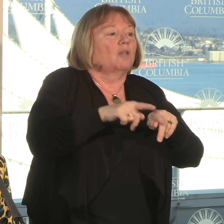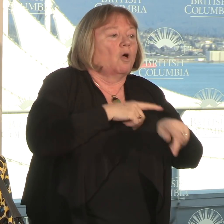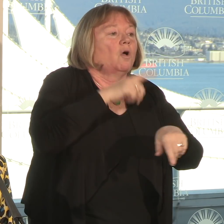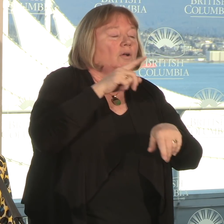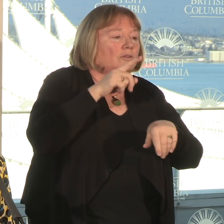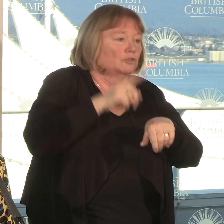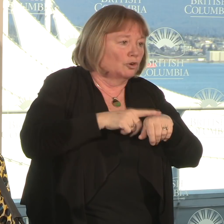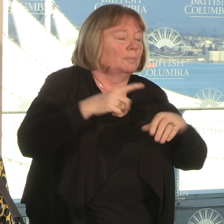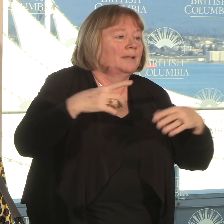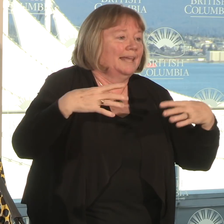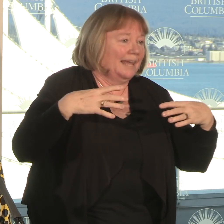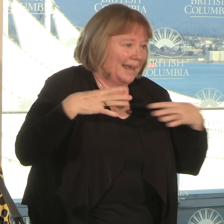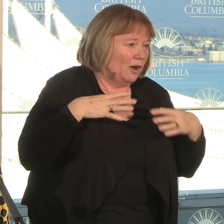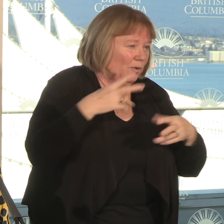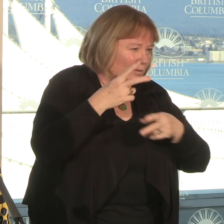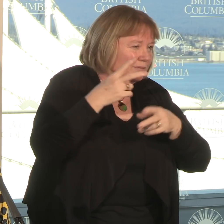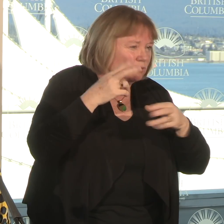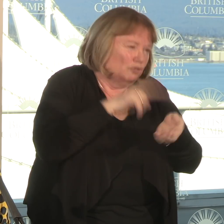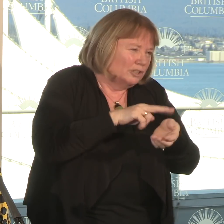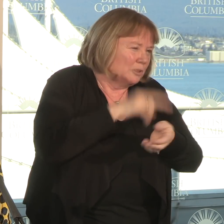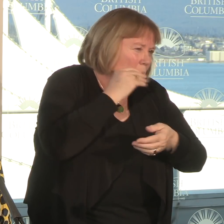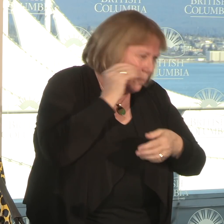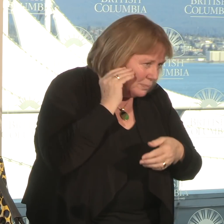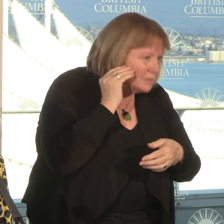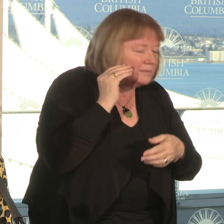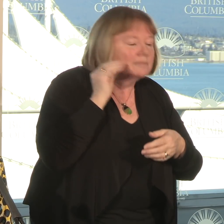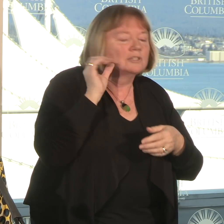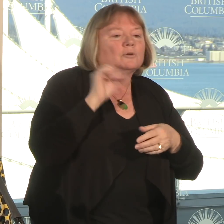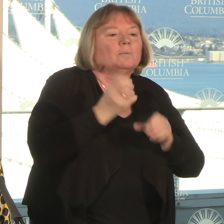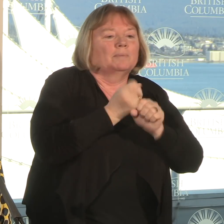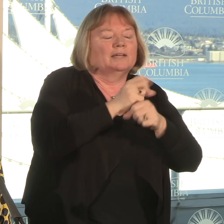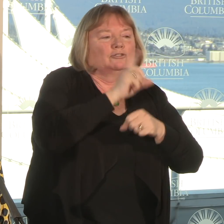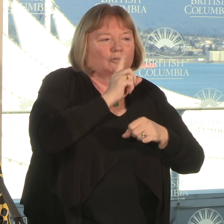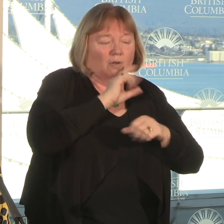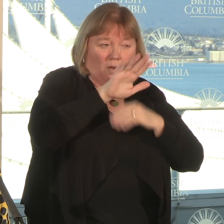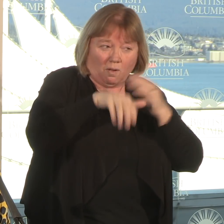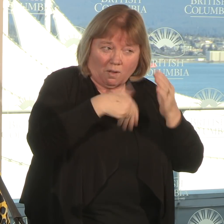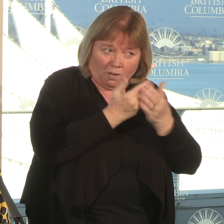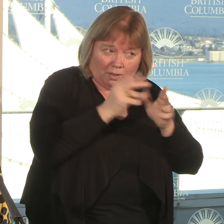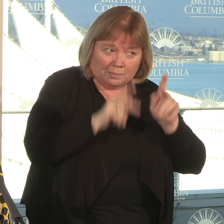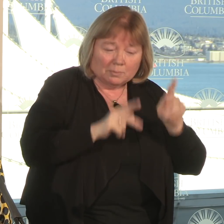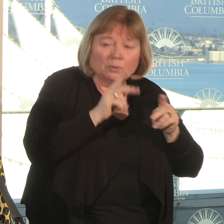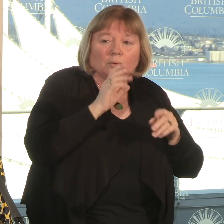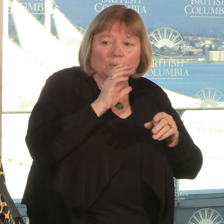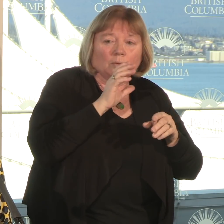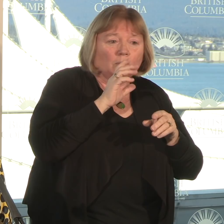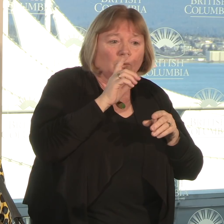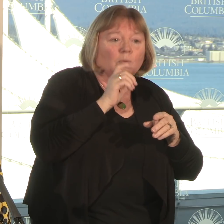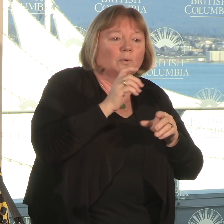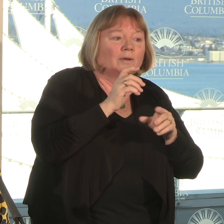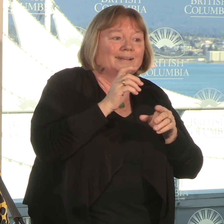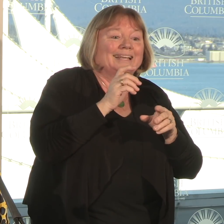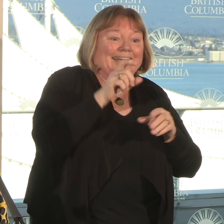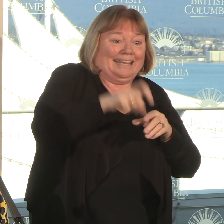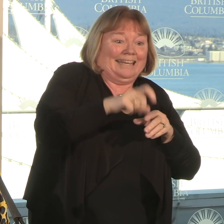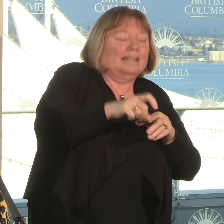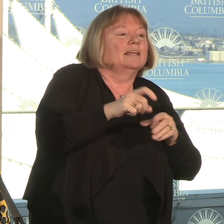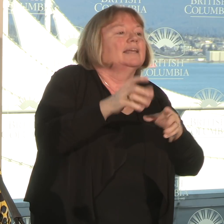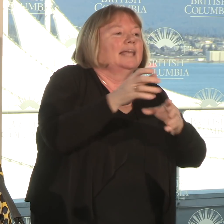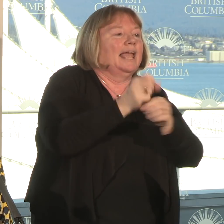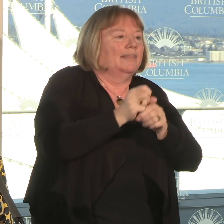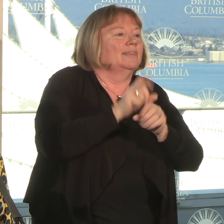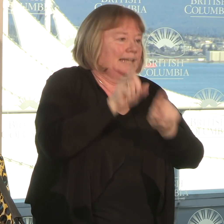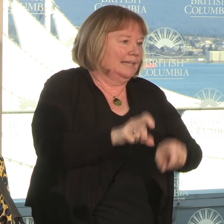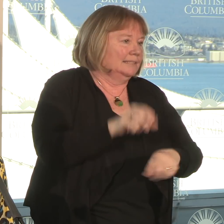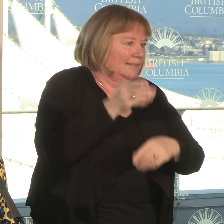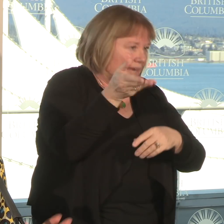the focus for the testing right now. And we want to ensure that everybody who gets sick gets the testing they need.